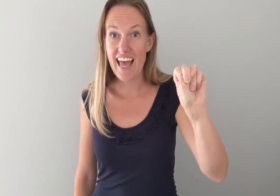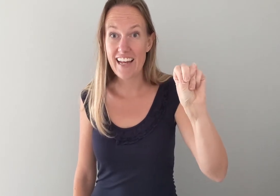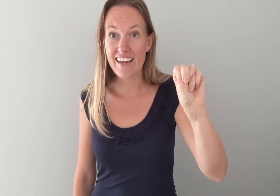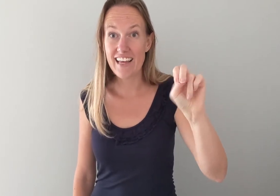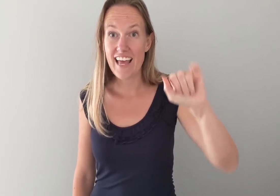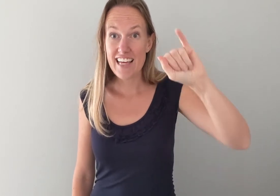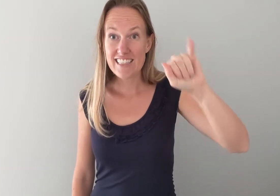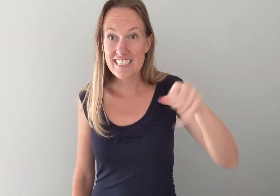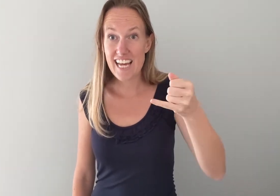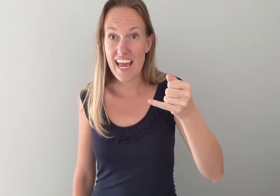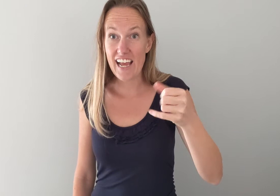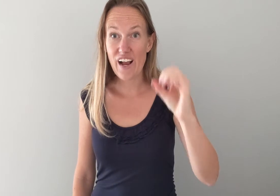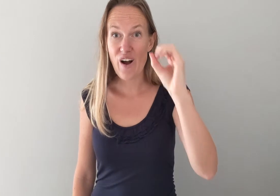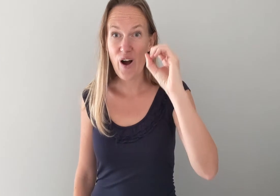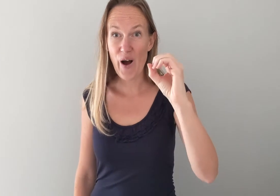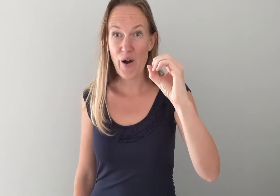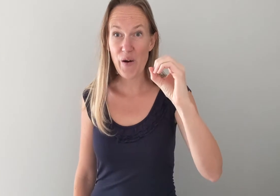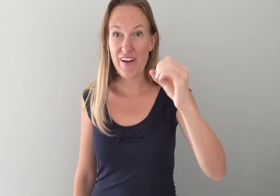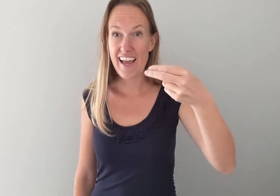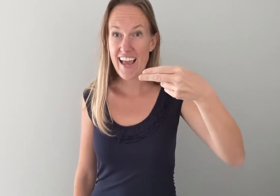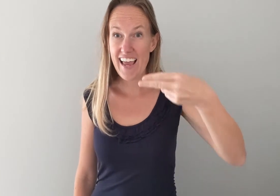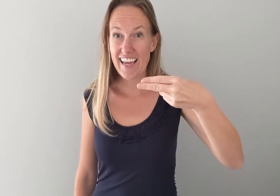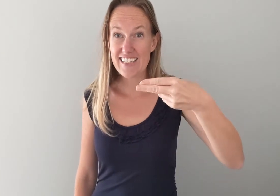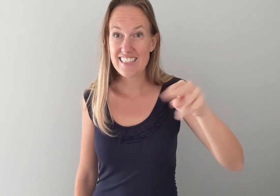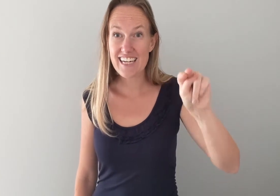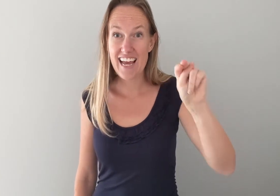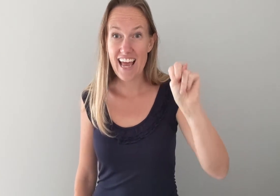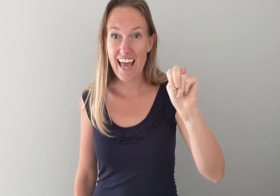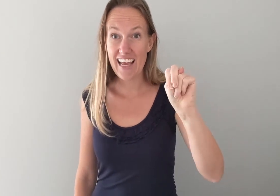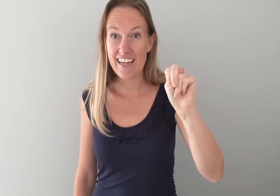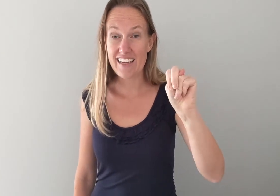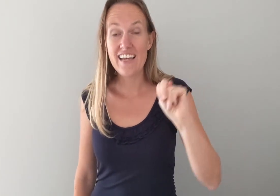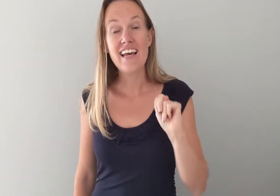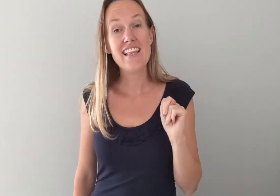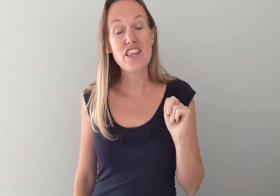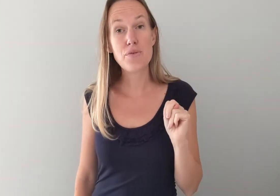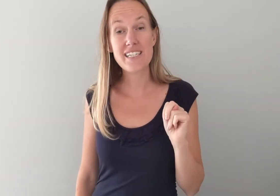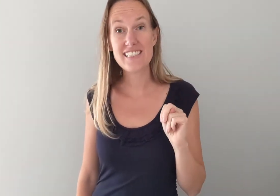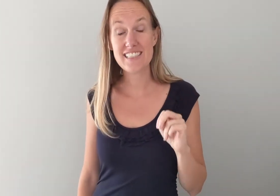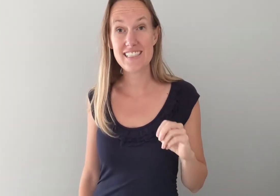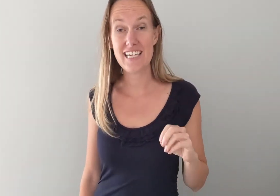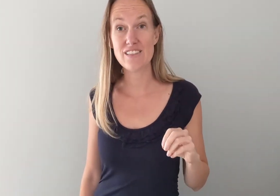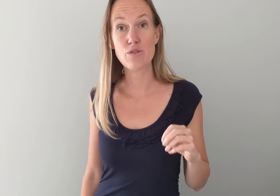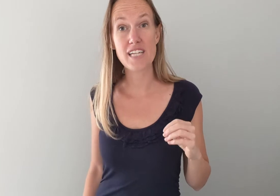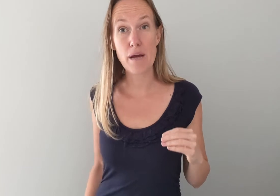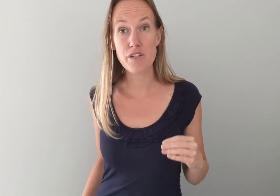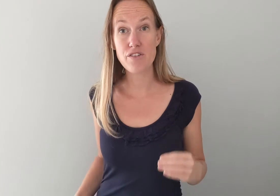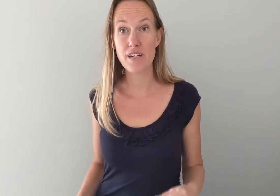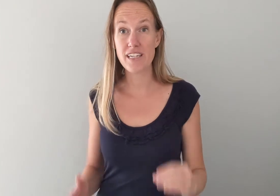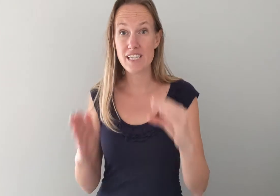N. J, O, H, N. And then 3:16. So chapter 3,